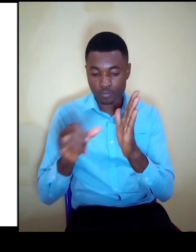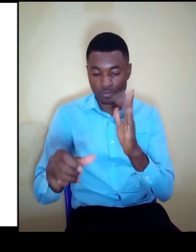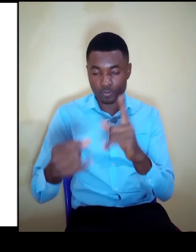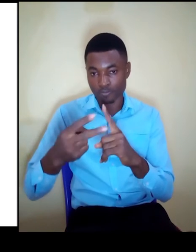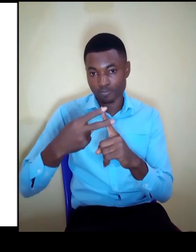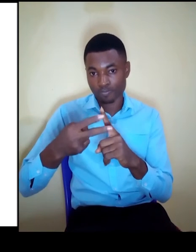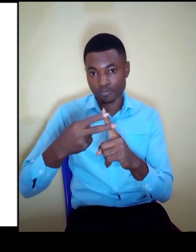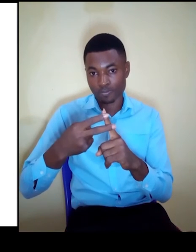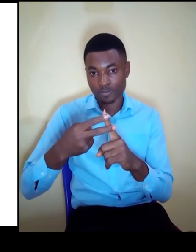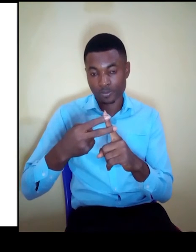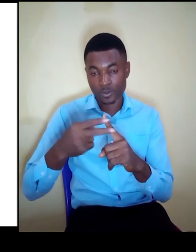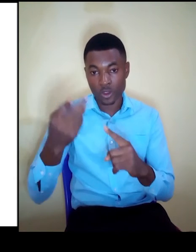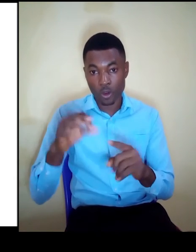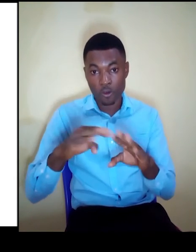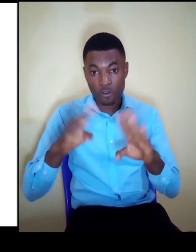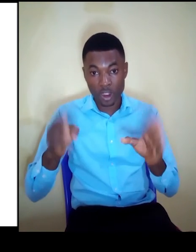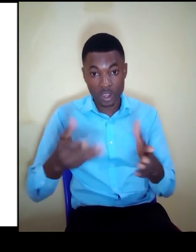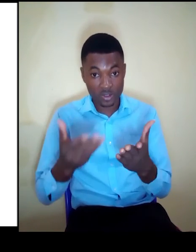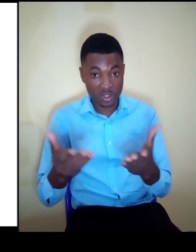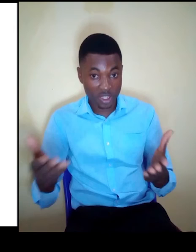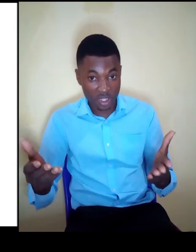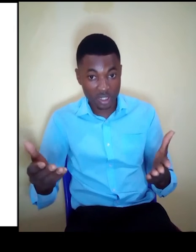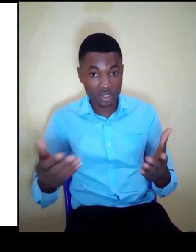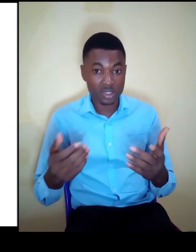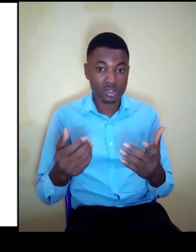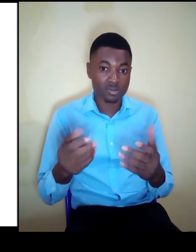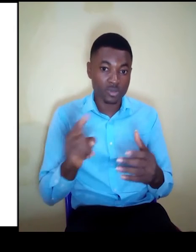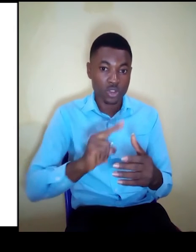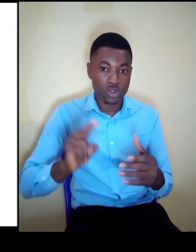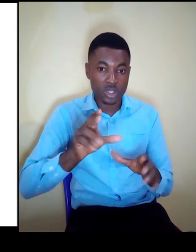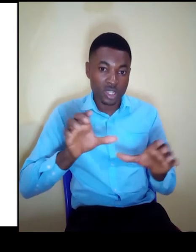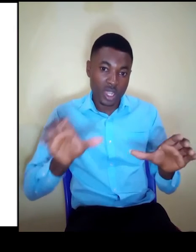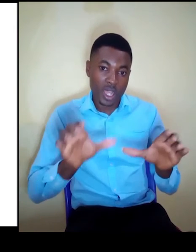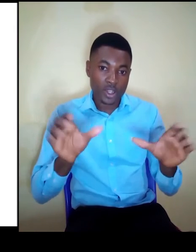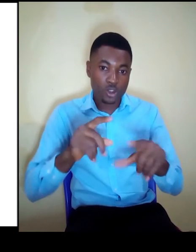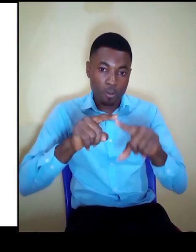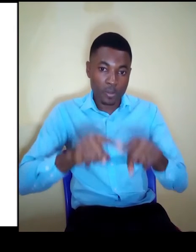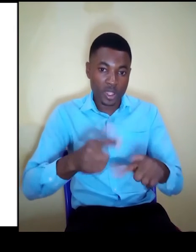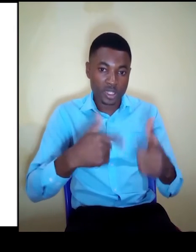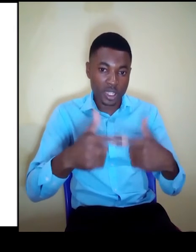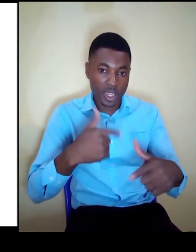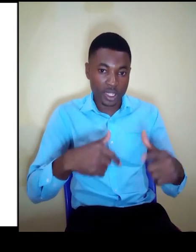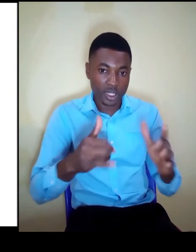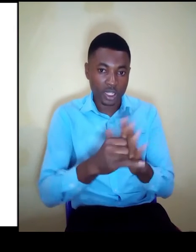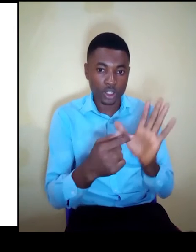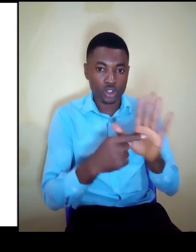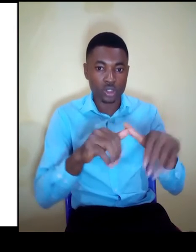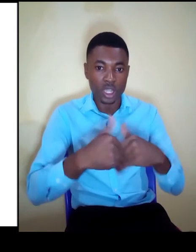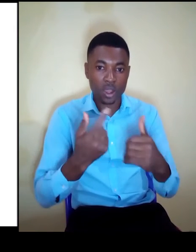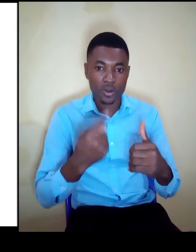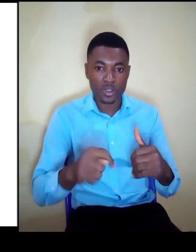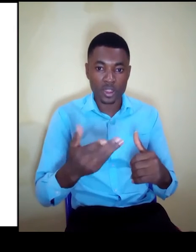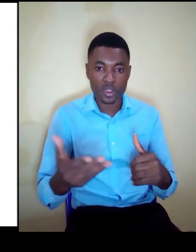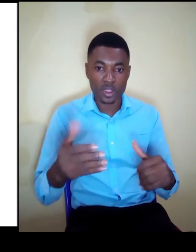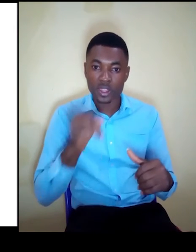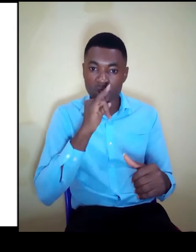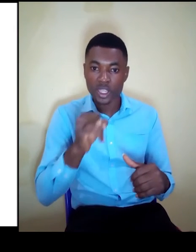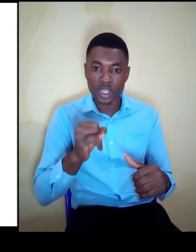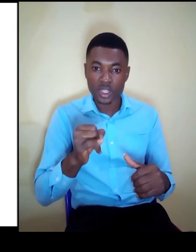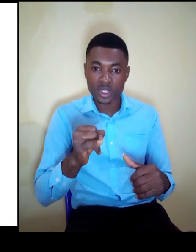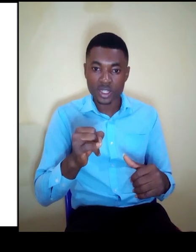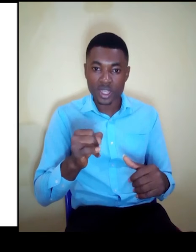of household items using an action-based sign which depicts how the object is handled